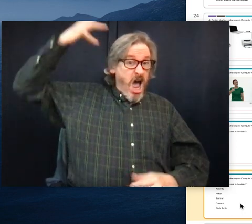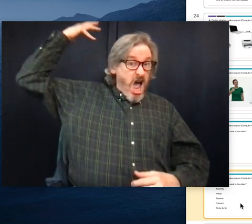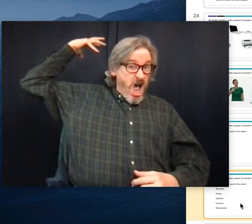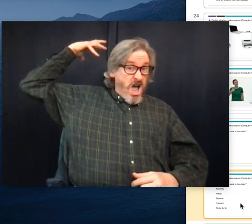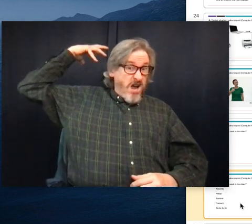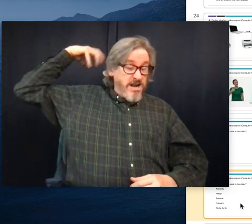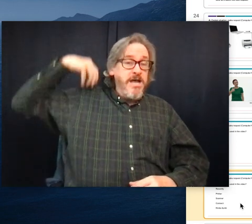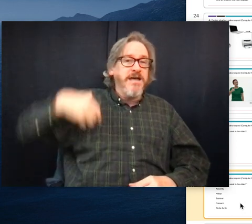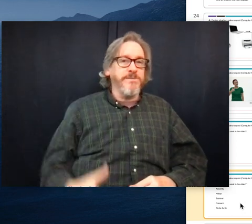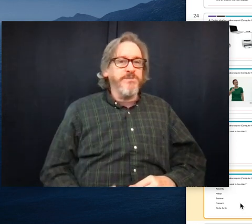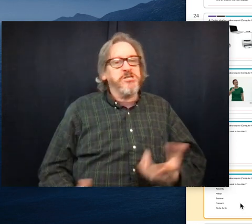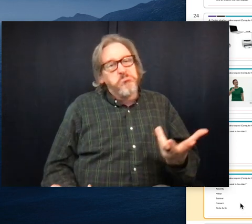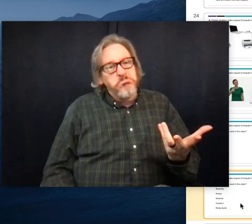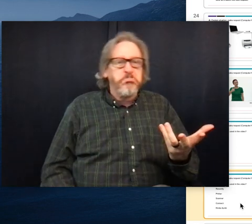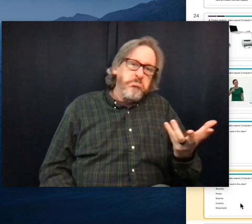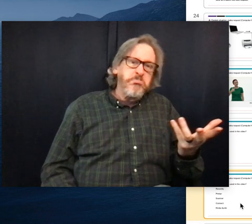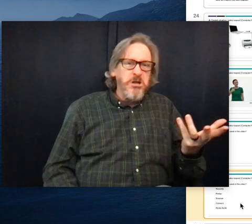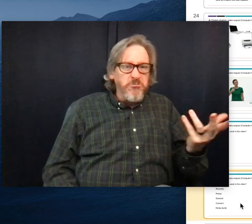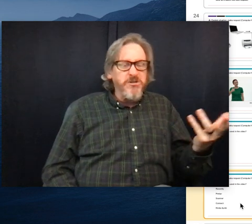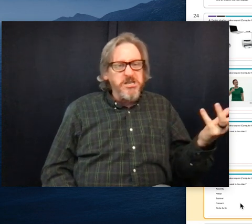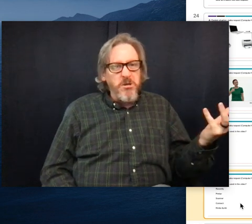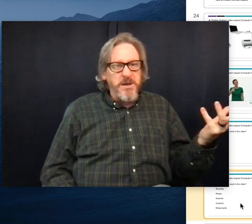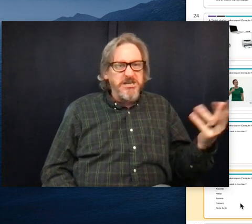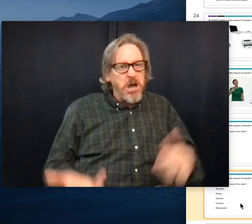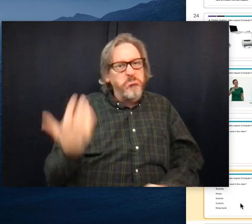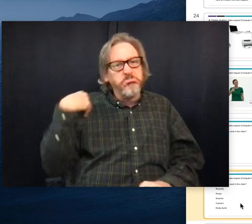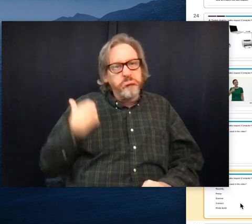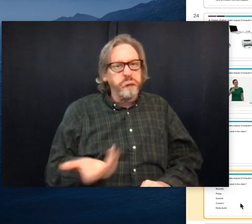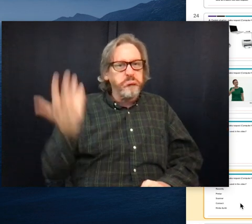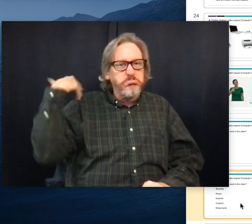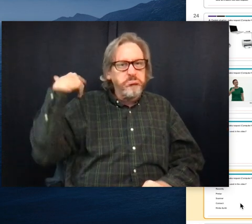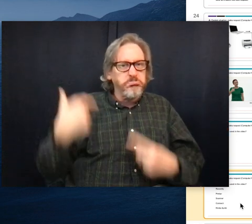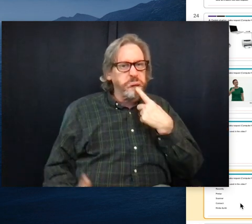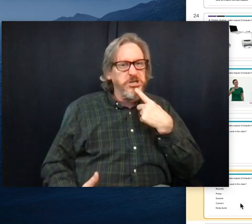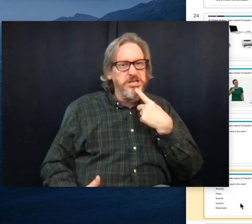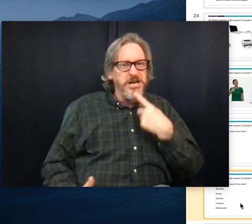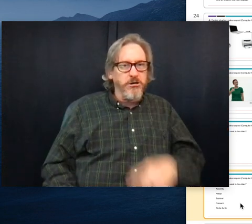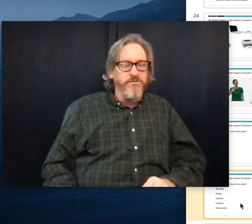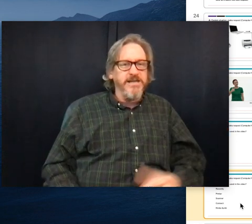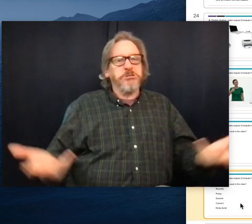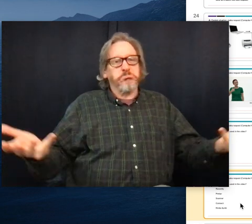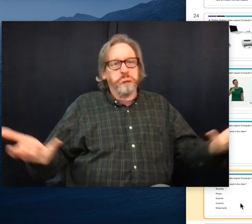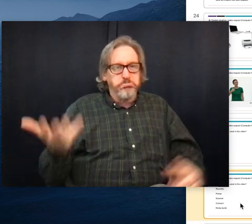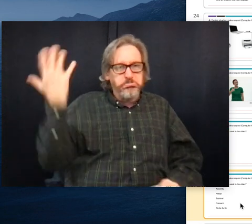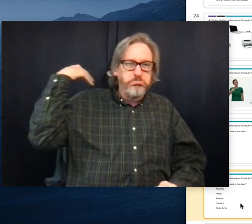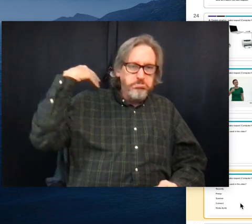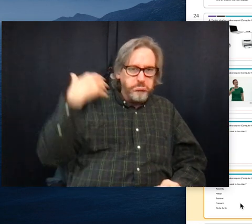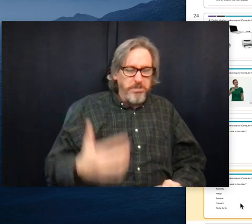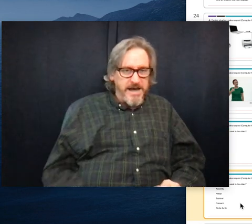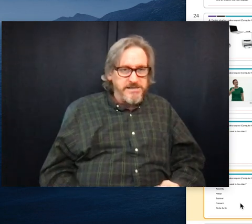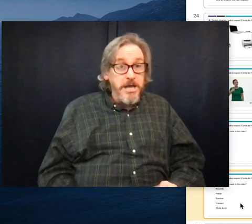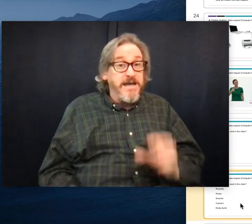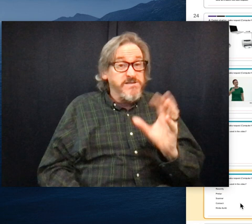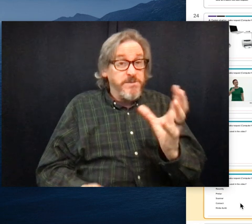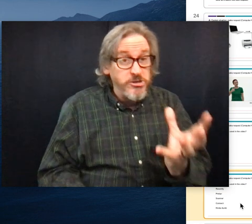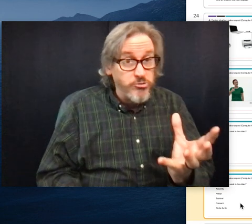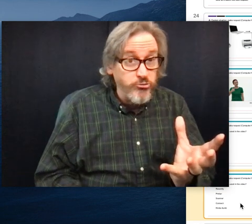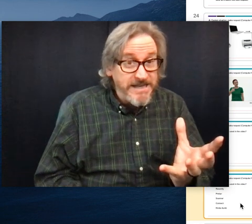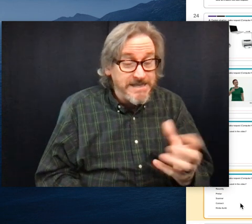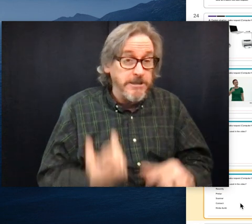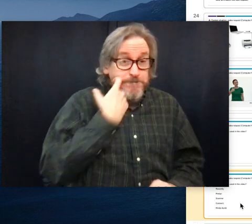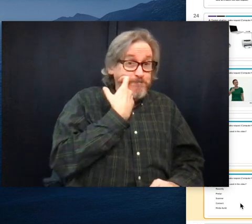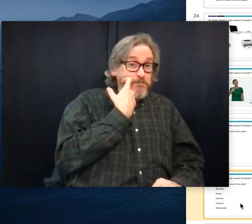up, right? If something's a reasonable amount of time, the De Niro face, past. If